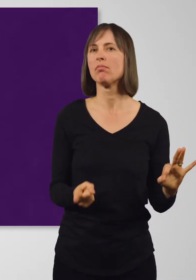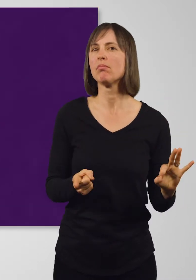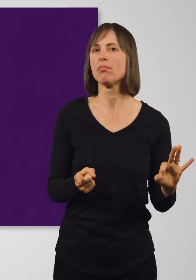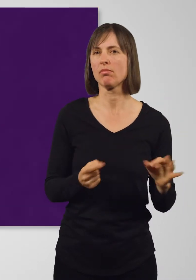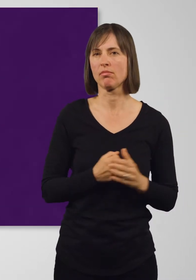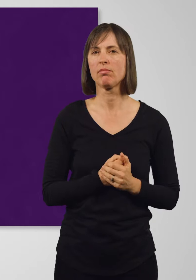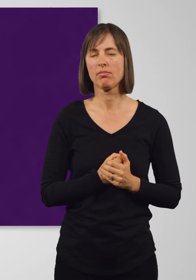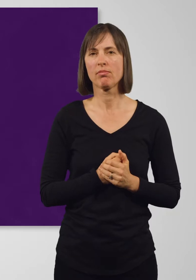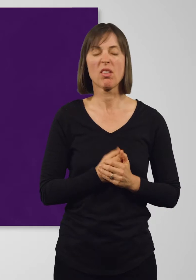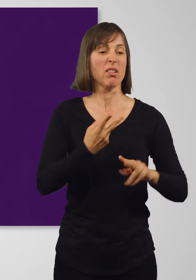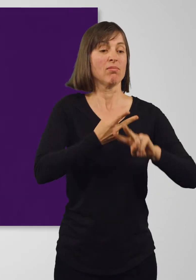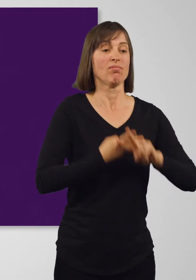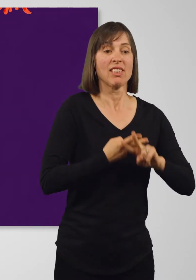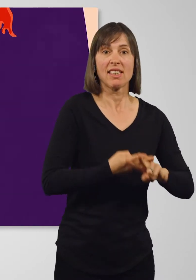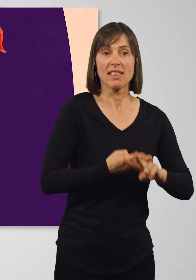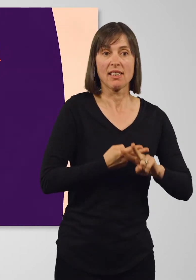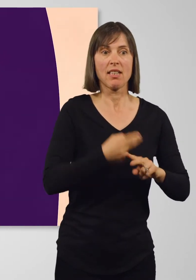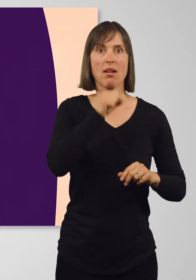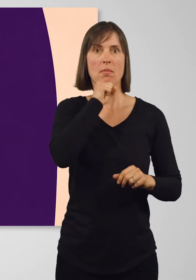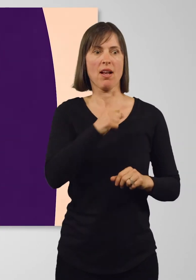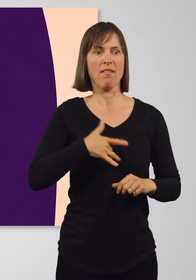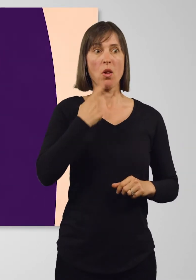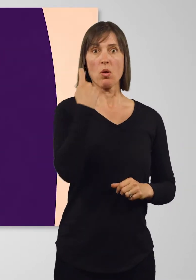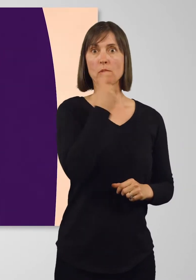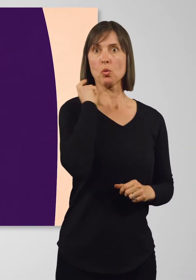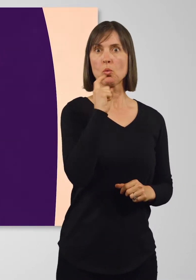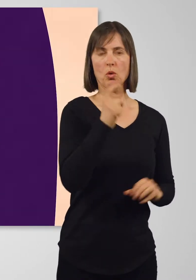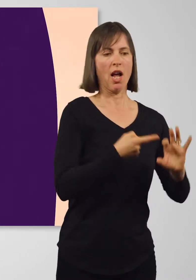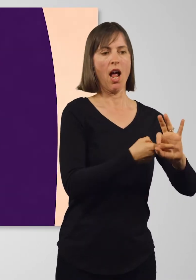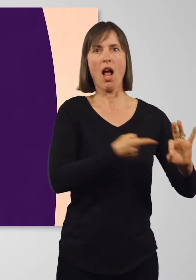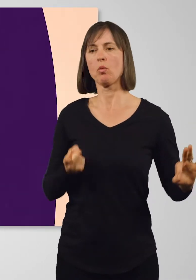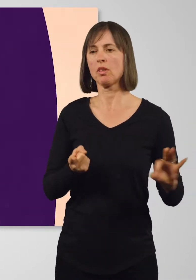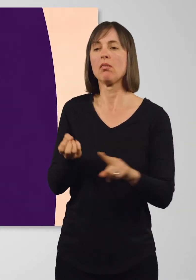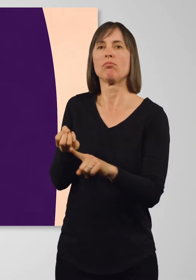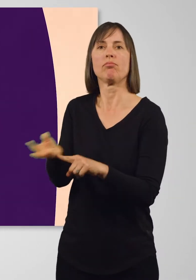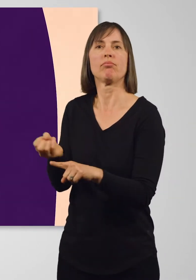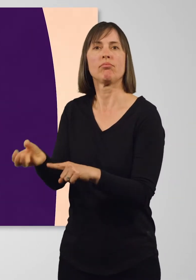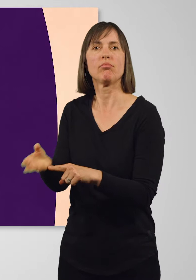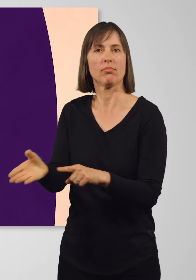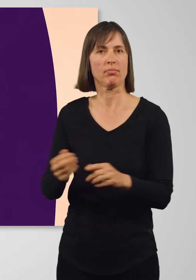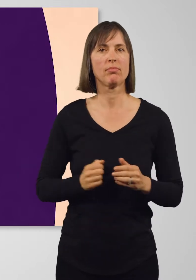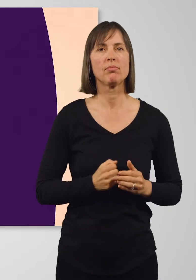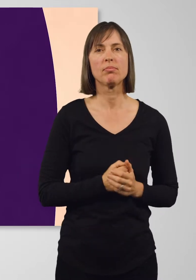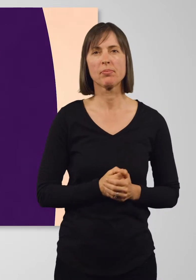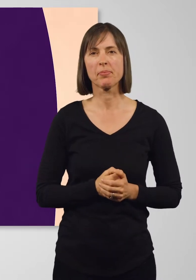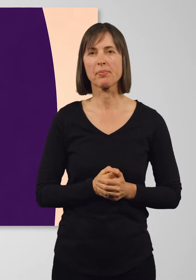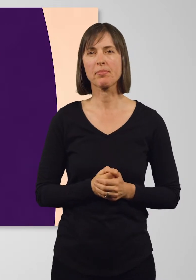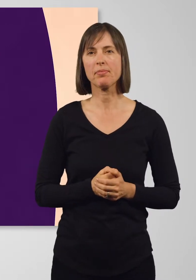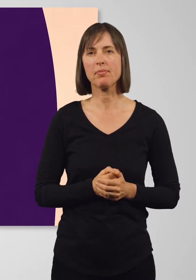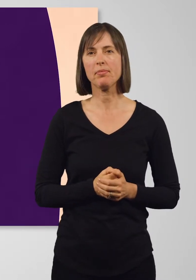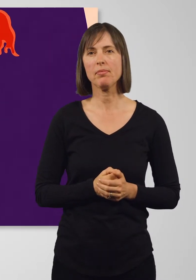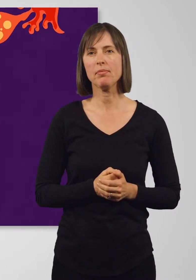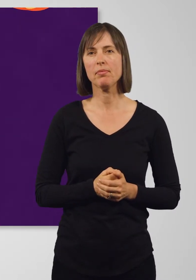The withdrawal method is when the penis is taken out of the vagina before the man releases sperm at sexual climax.